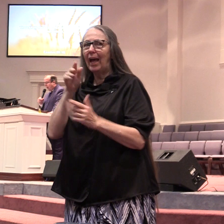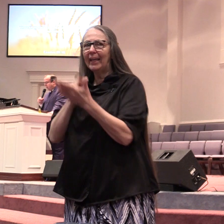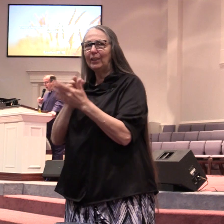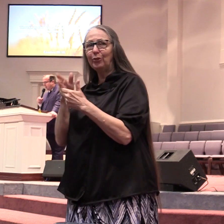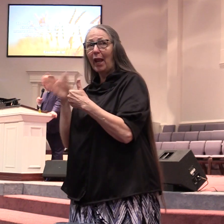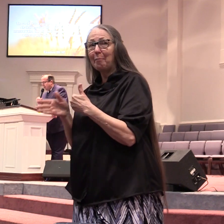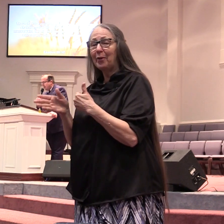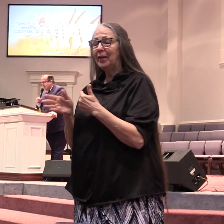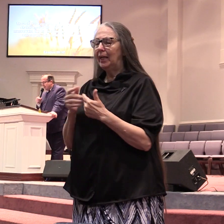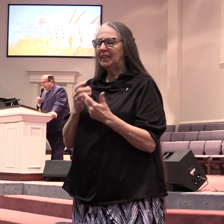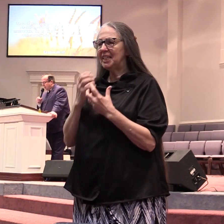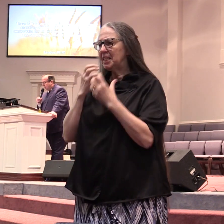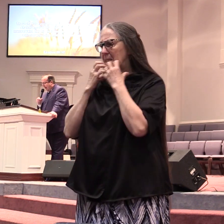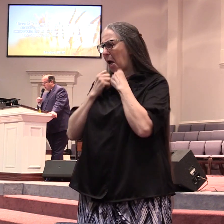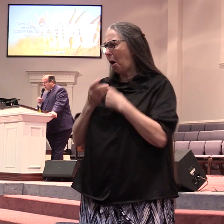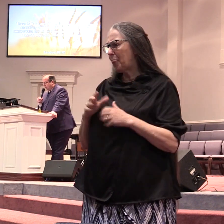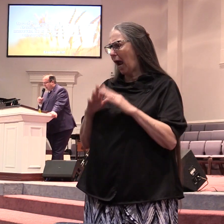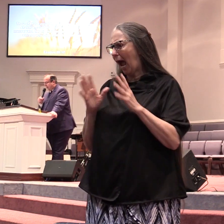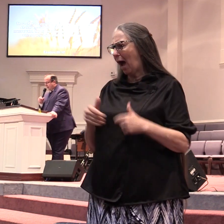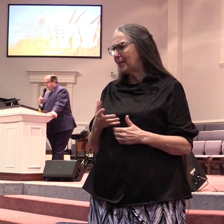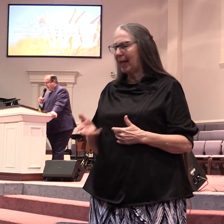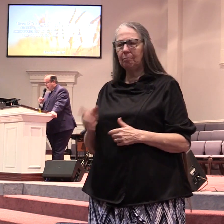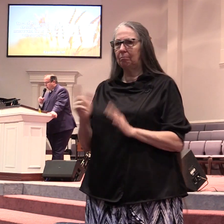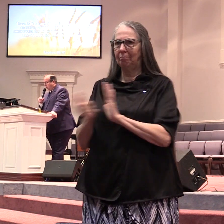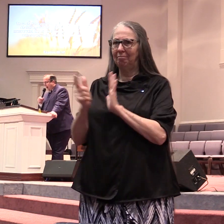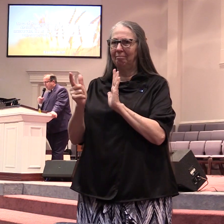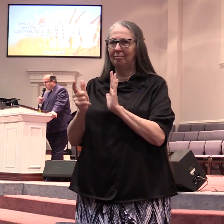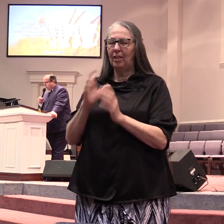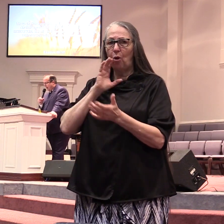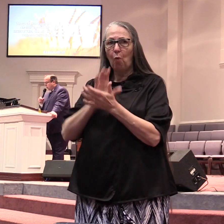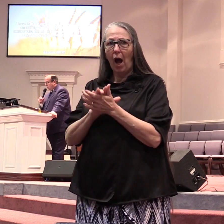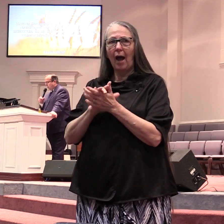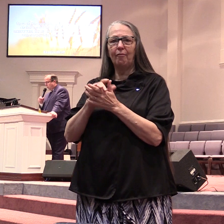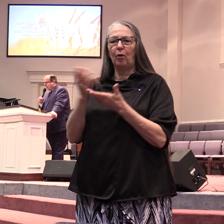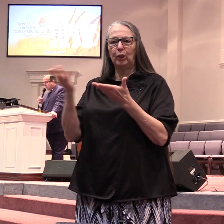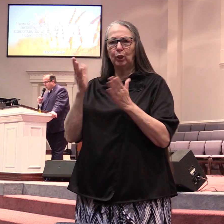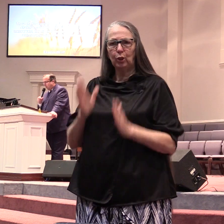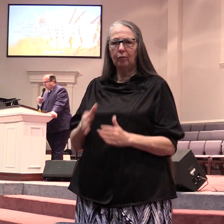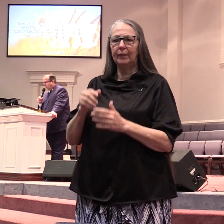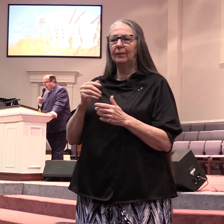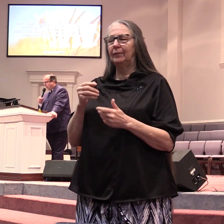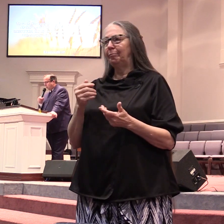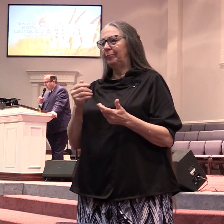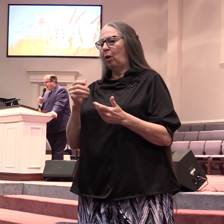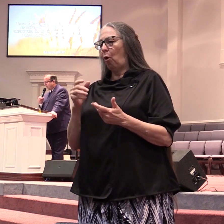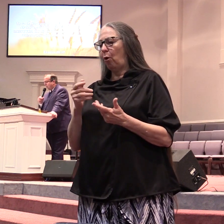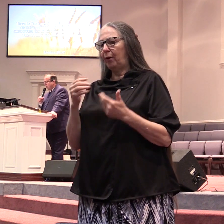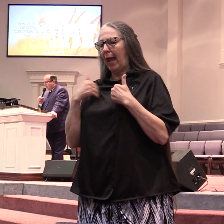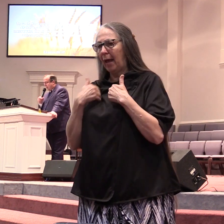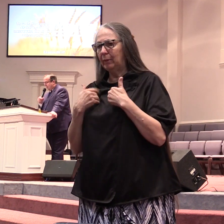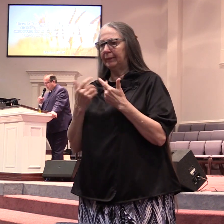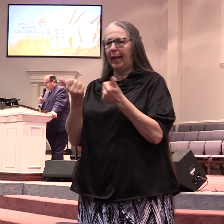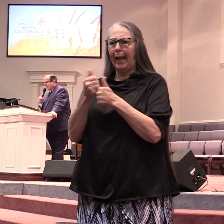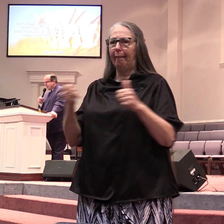thou shalt not covet thy neighbor's house, thou shalt not covet thy neighbor's wife, nor his manservant, nor his maidservant, nor his ox, nor his ass,